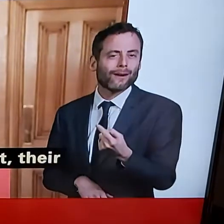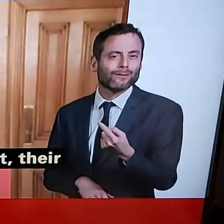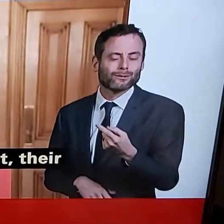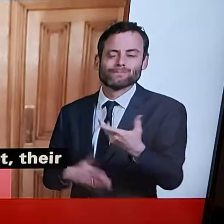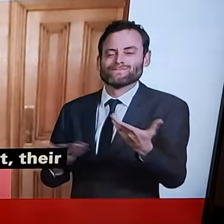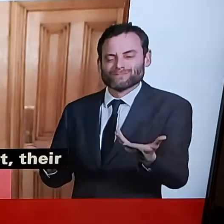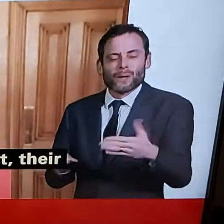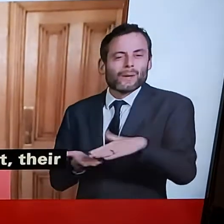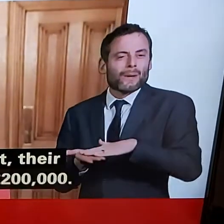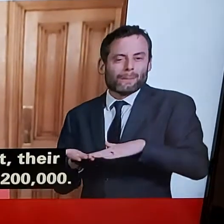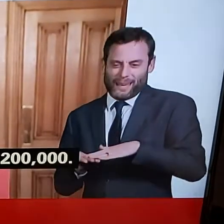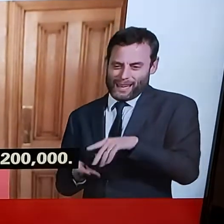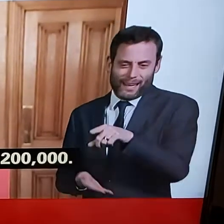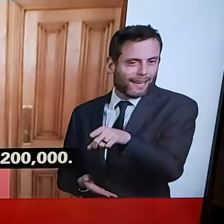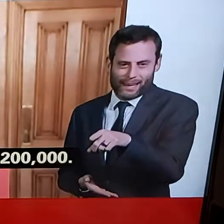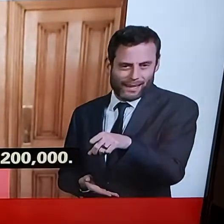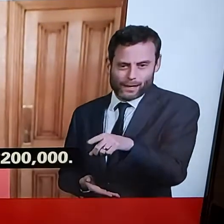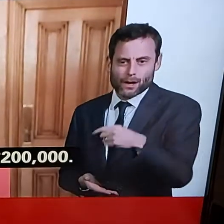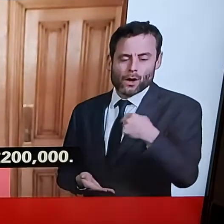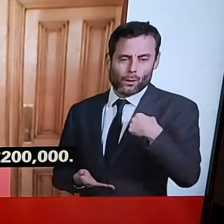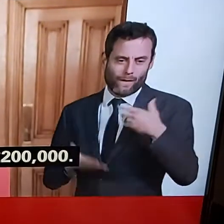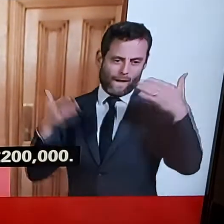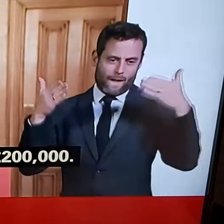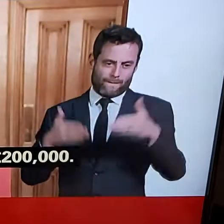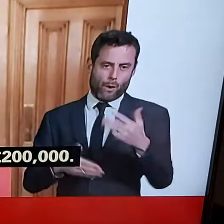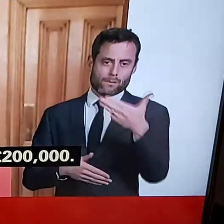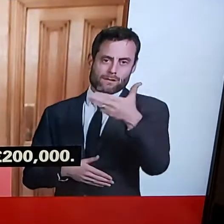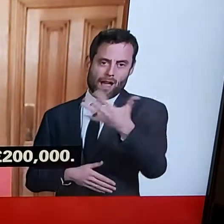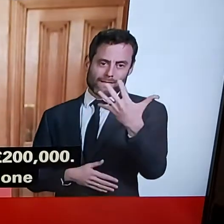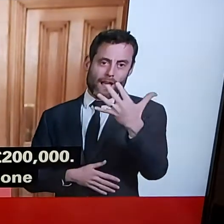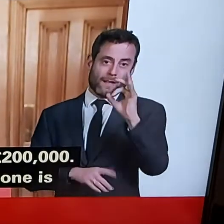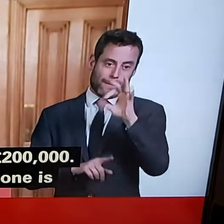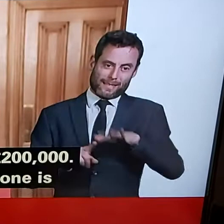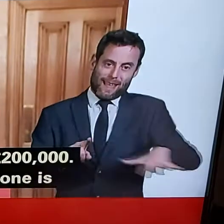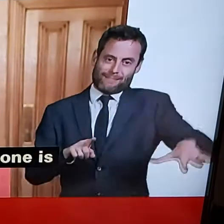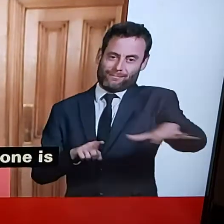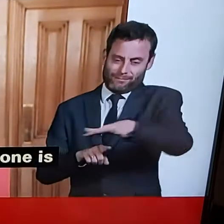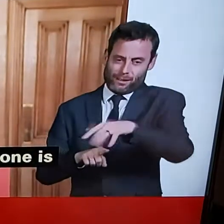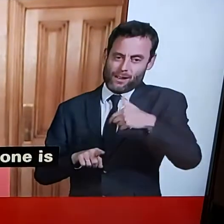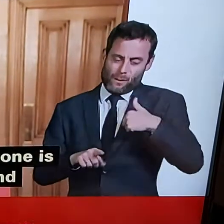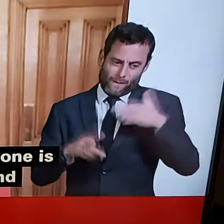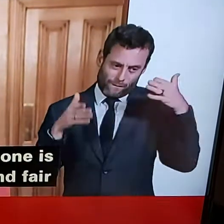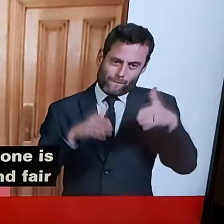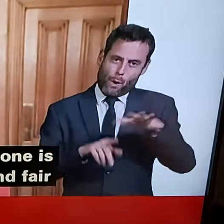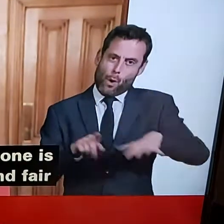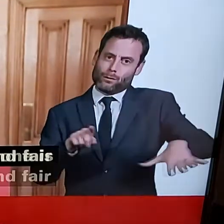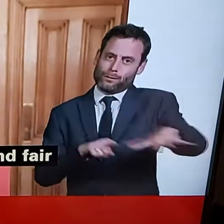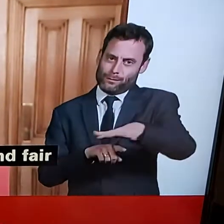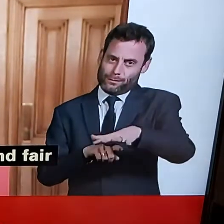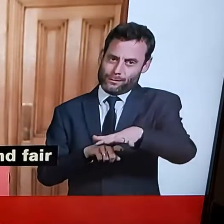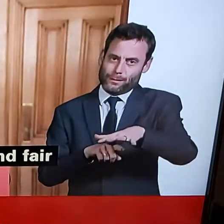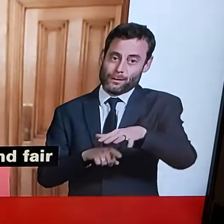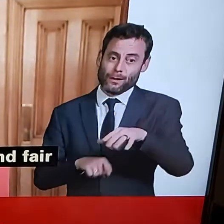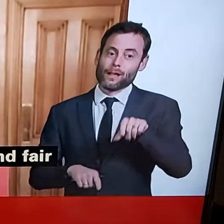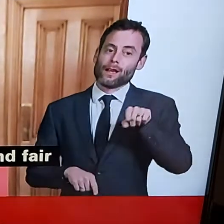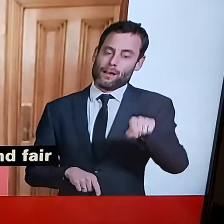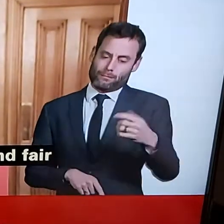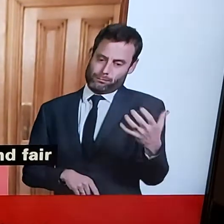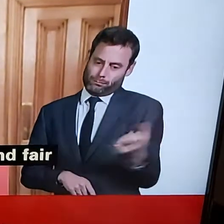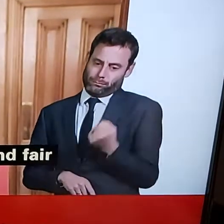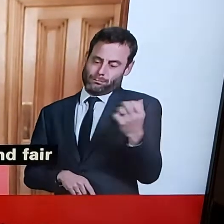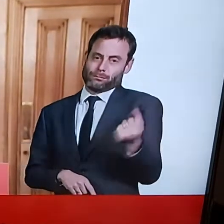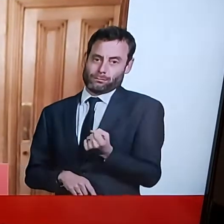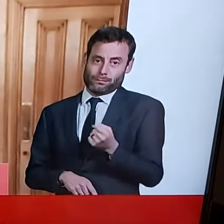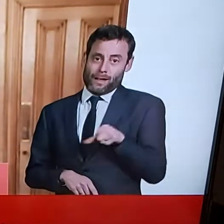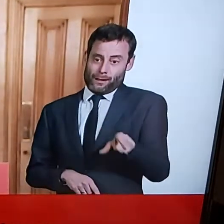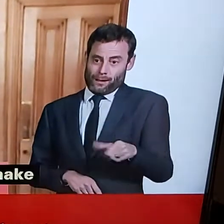we have done is reasonable, proportionate and fair, and as I said, covers 95% of all self-employed people who make the majority of their earnings from